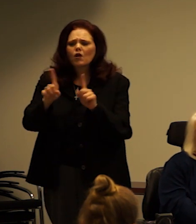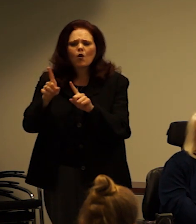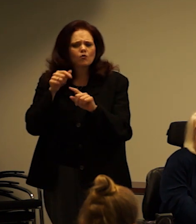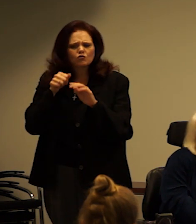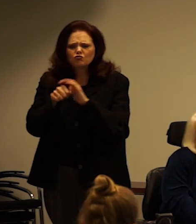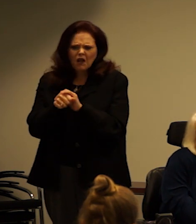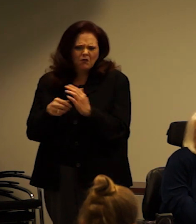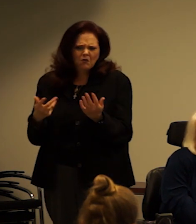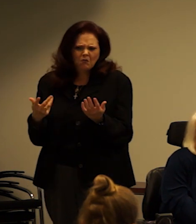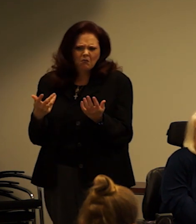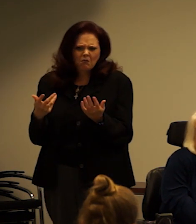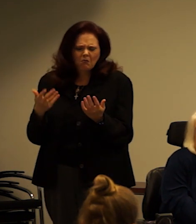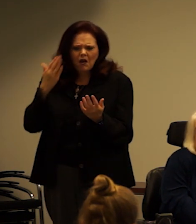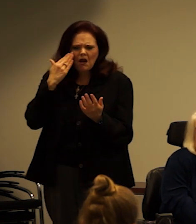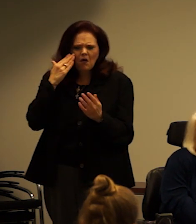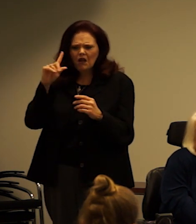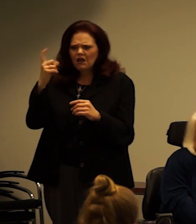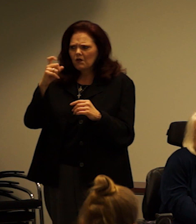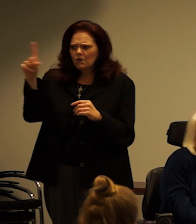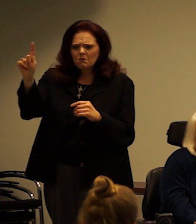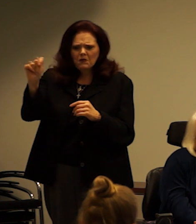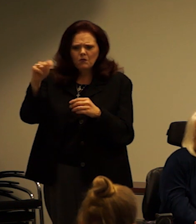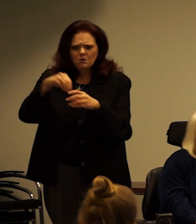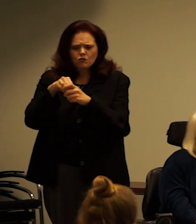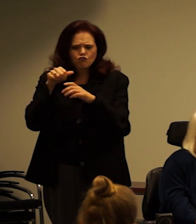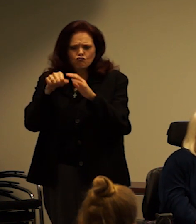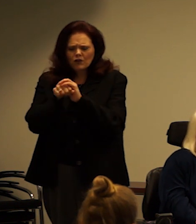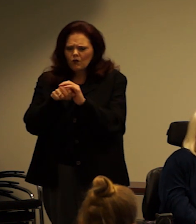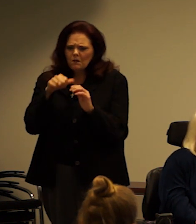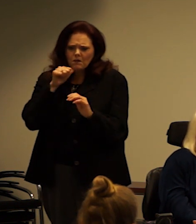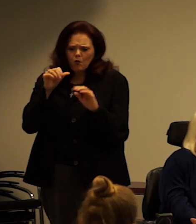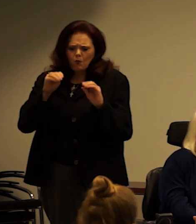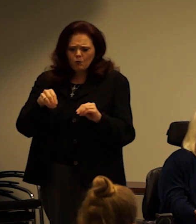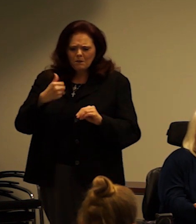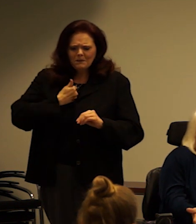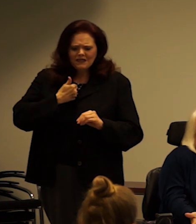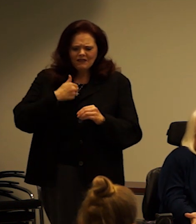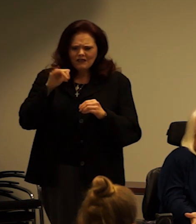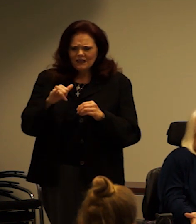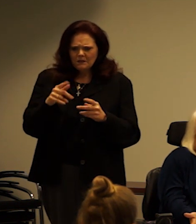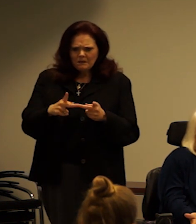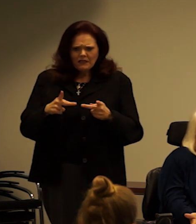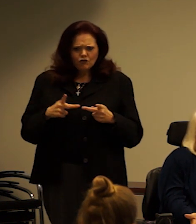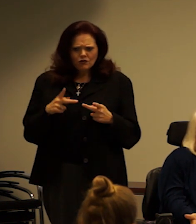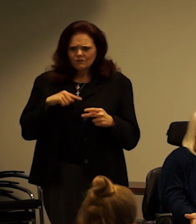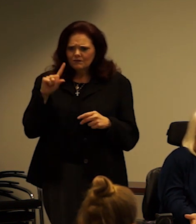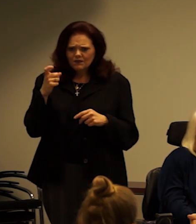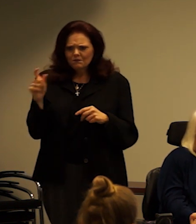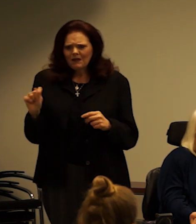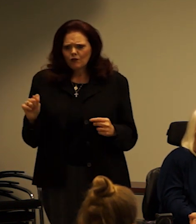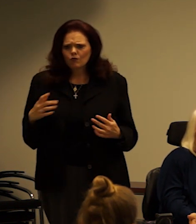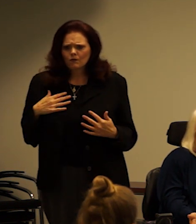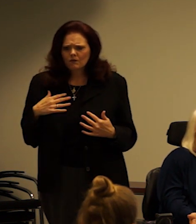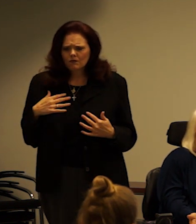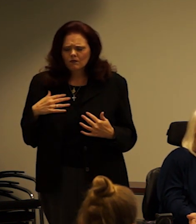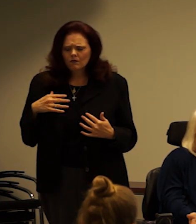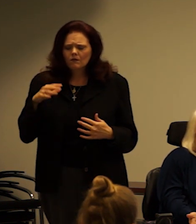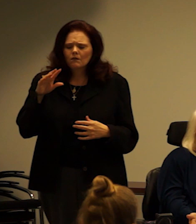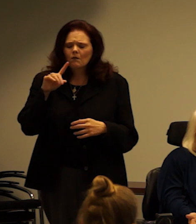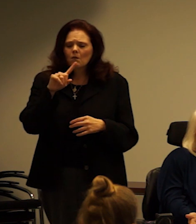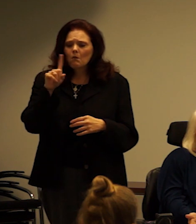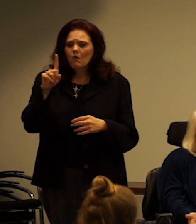shelter because I knew I couldn't go to the bathroom at a shelter, and I'm not going to put myself in that position of not being able to go to the bathroom. But